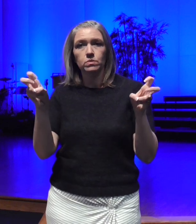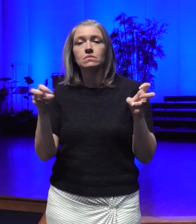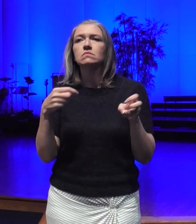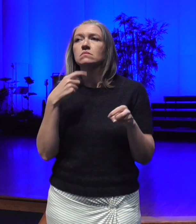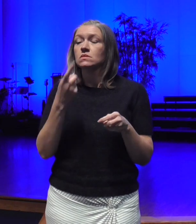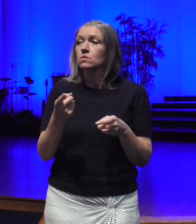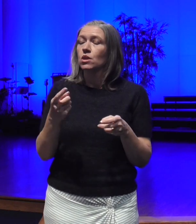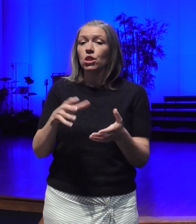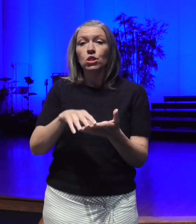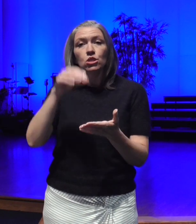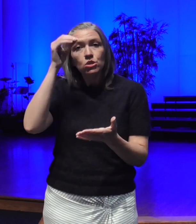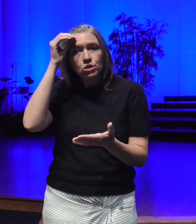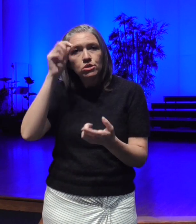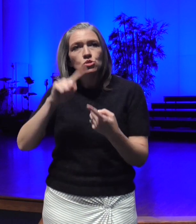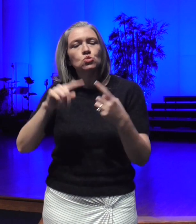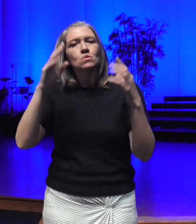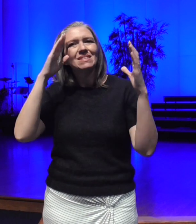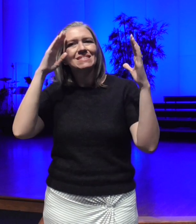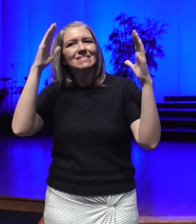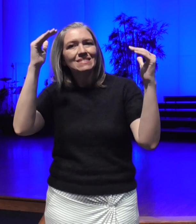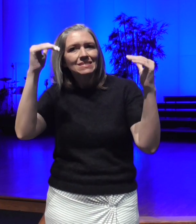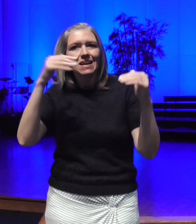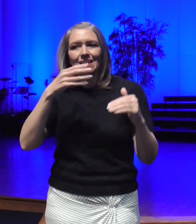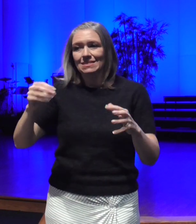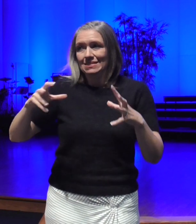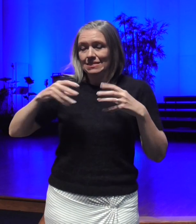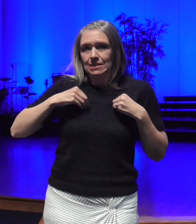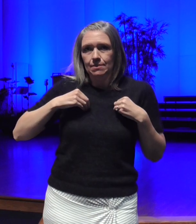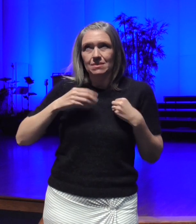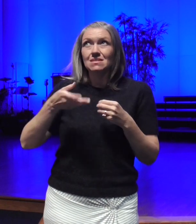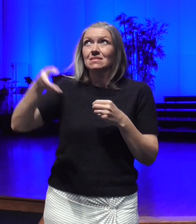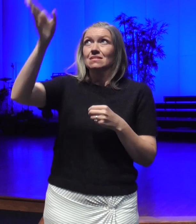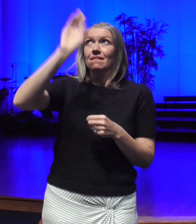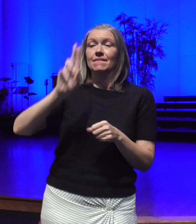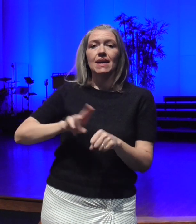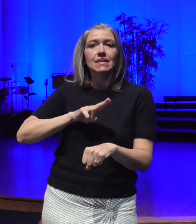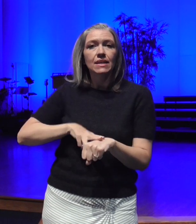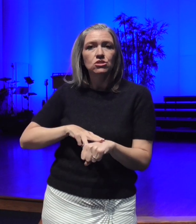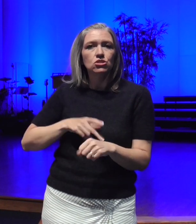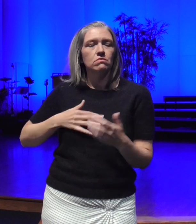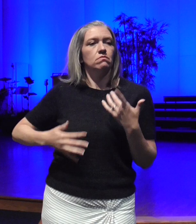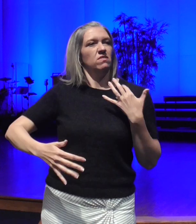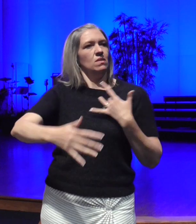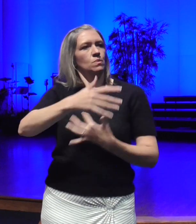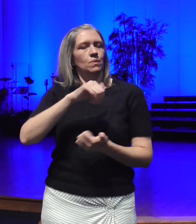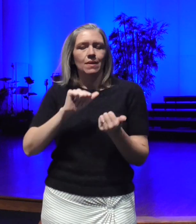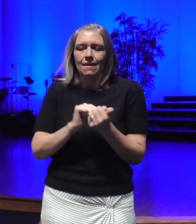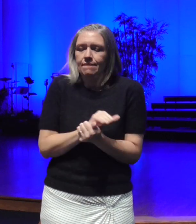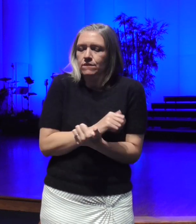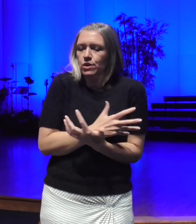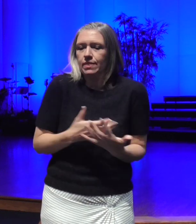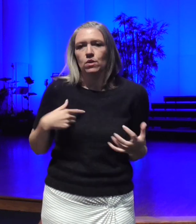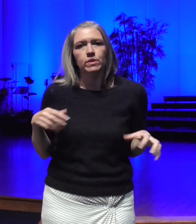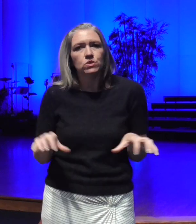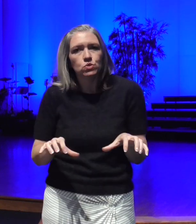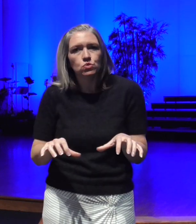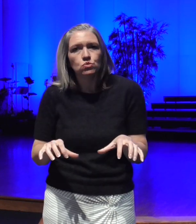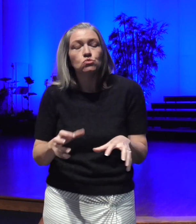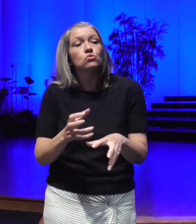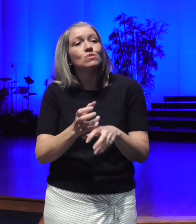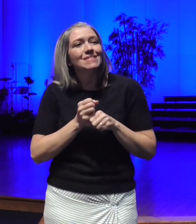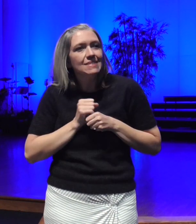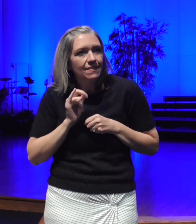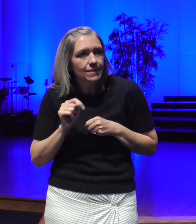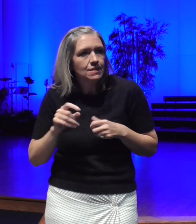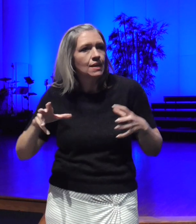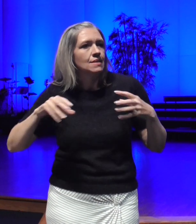to expect and to accept the divine nature flowing through everything we do. Receive it,